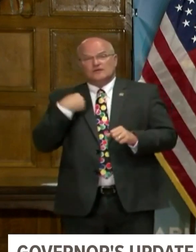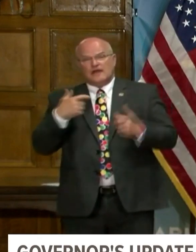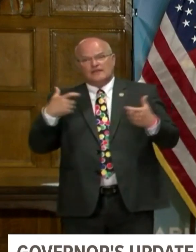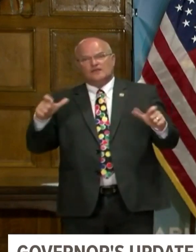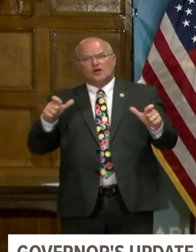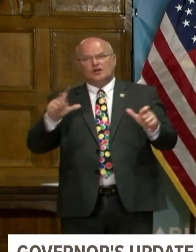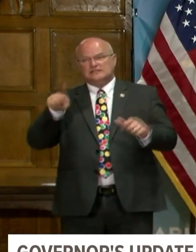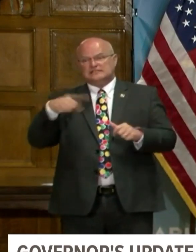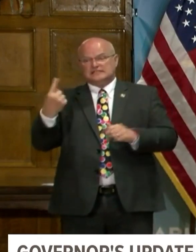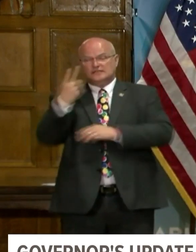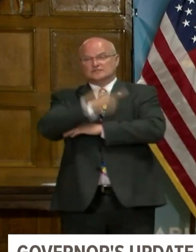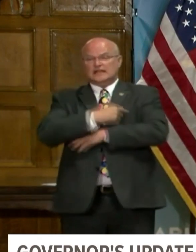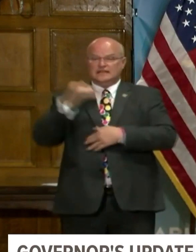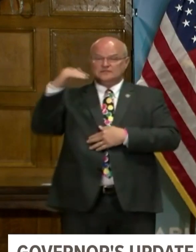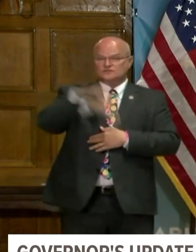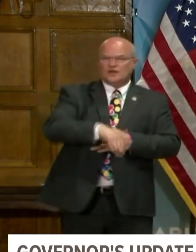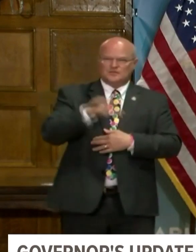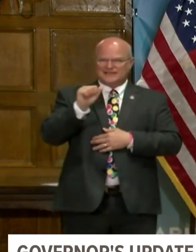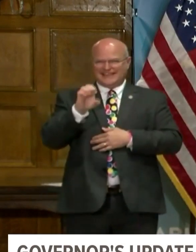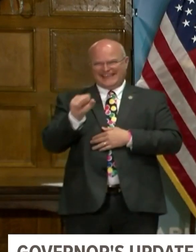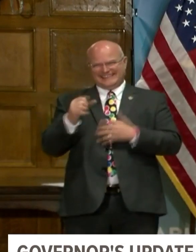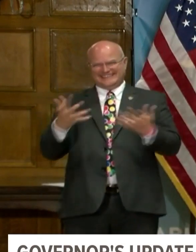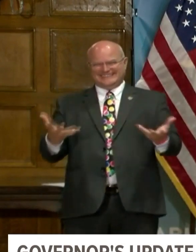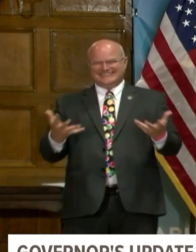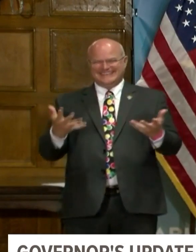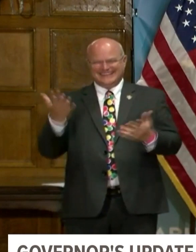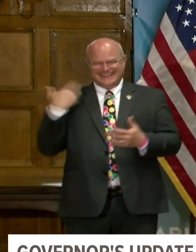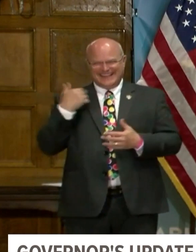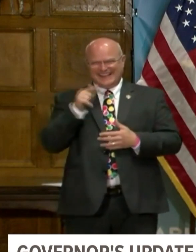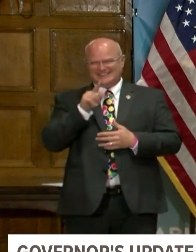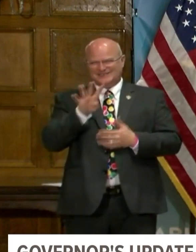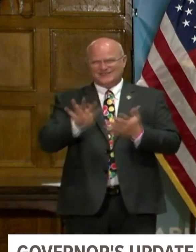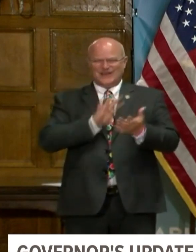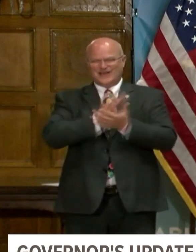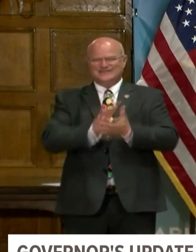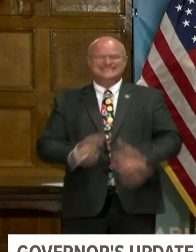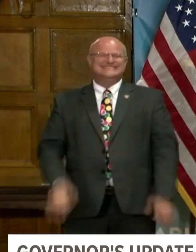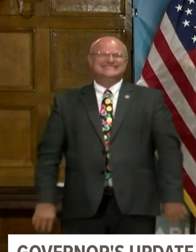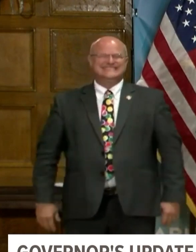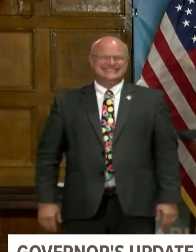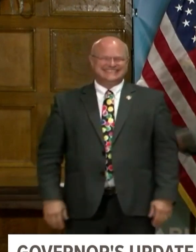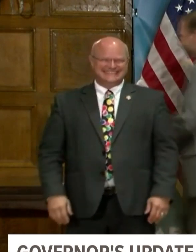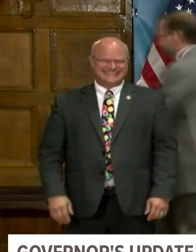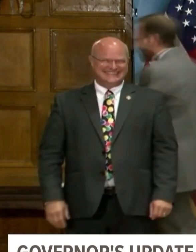the largest single daily drop in cases over the last 24 hours.